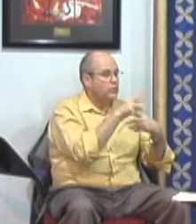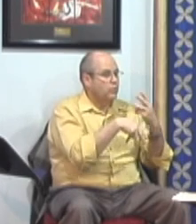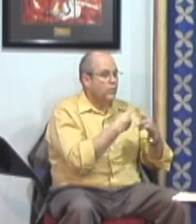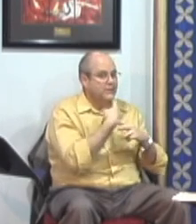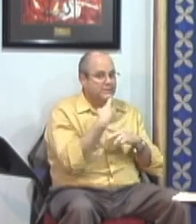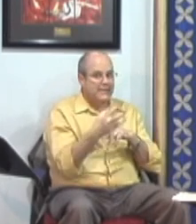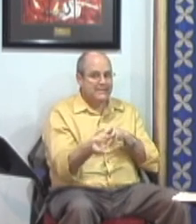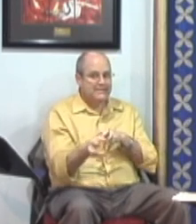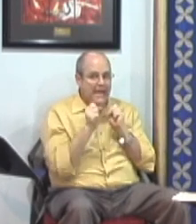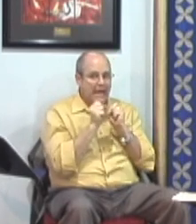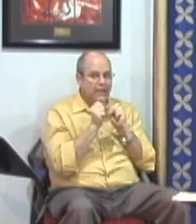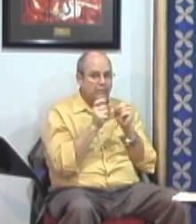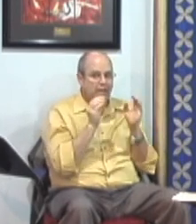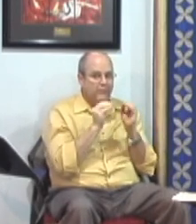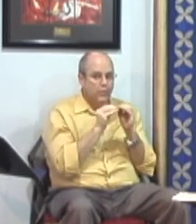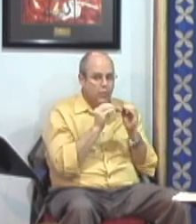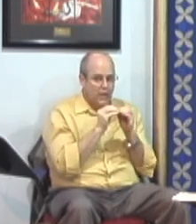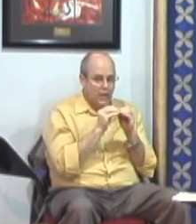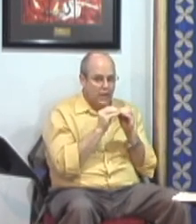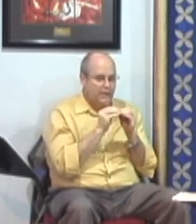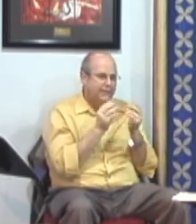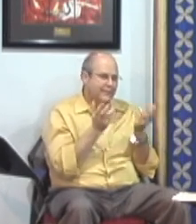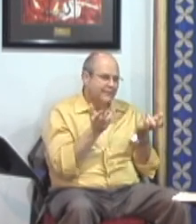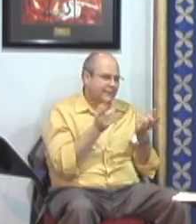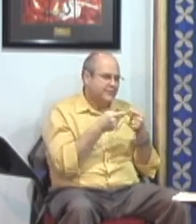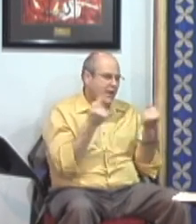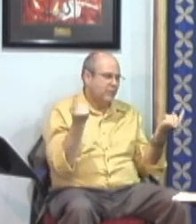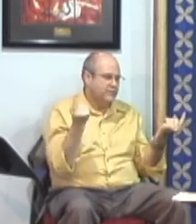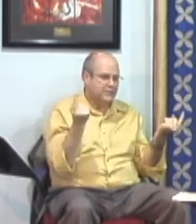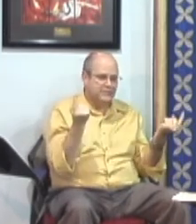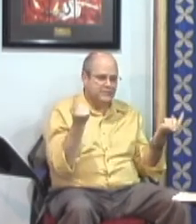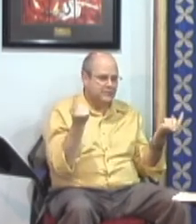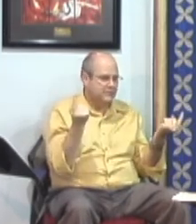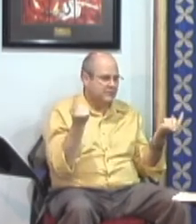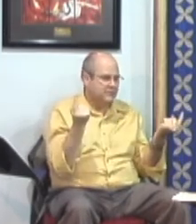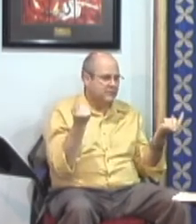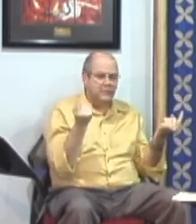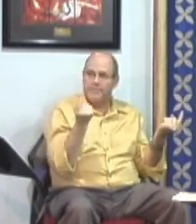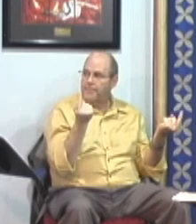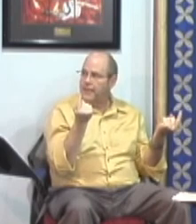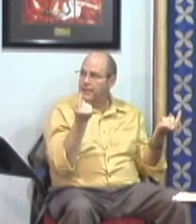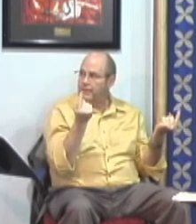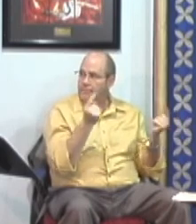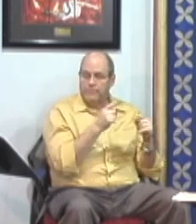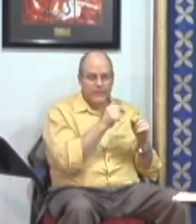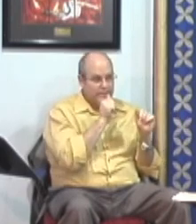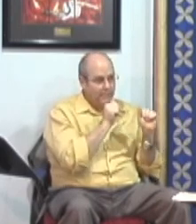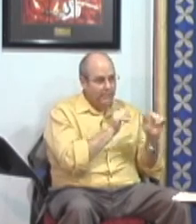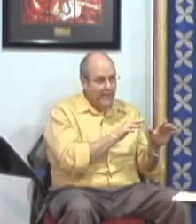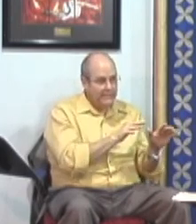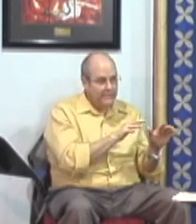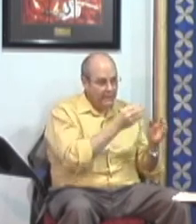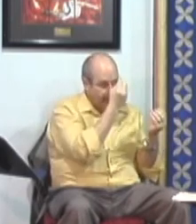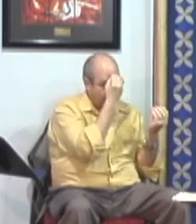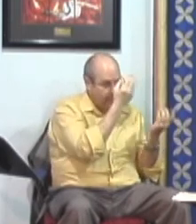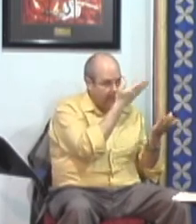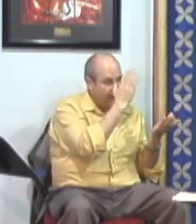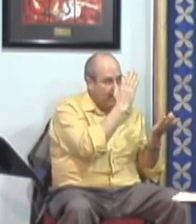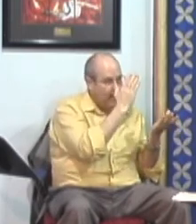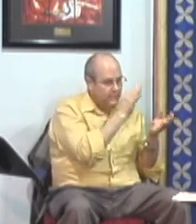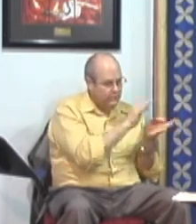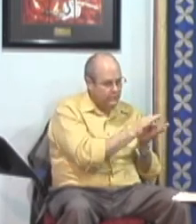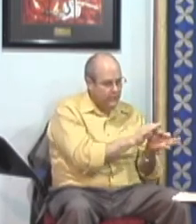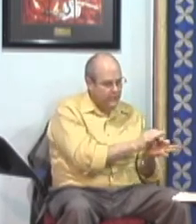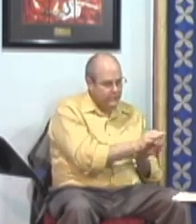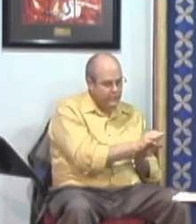says, take, and you'll have more. Right, so it's in opposition to the world's way, but there's a blessing if we obey God's